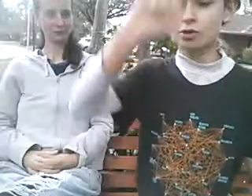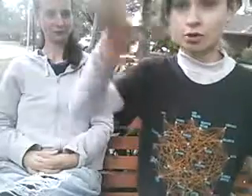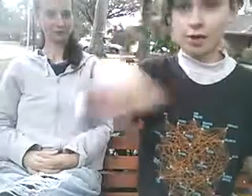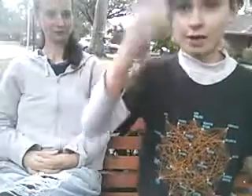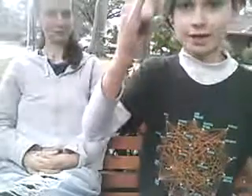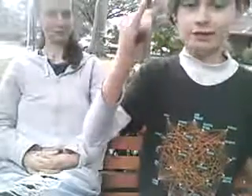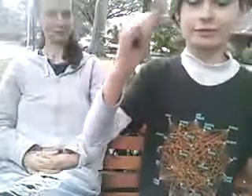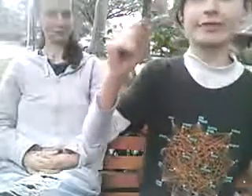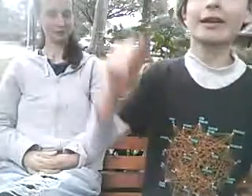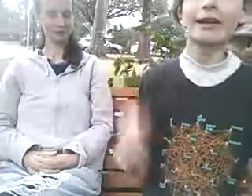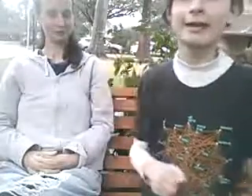J,